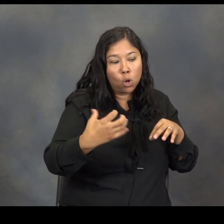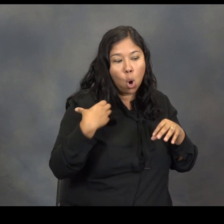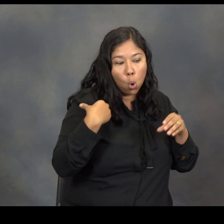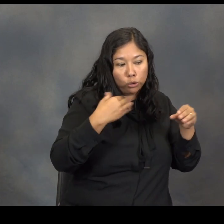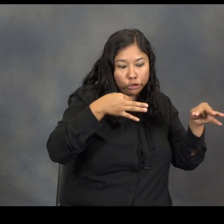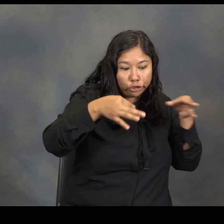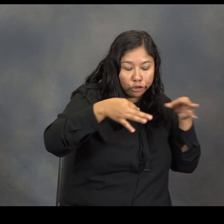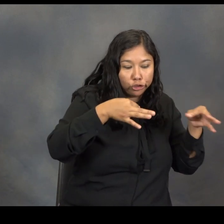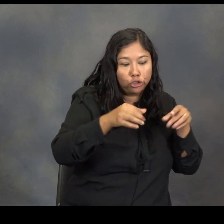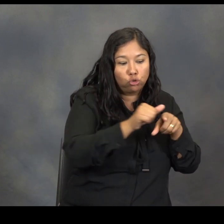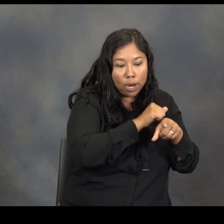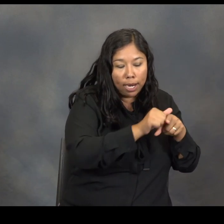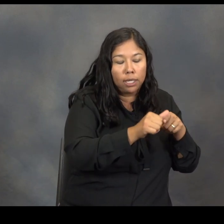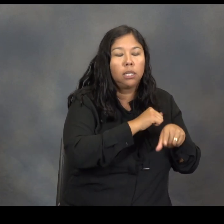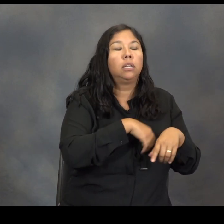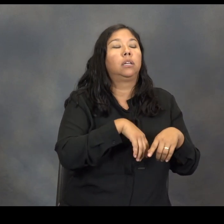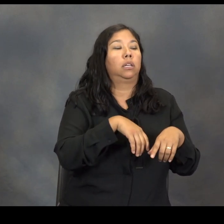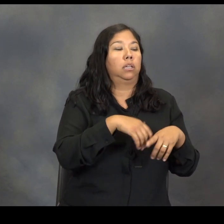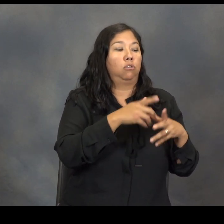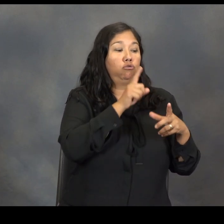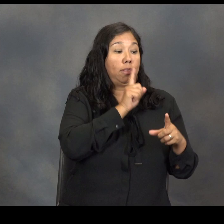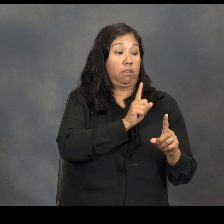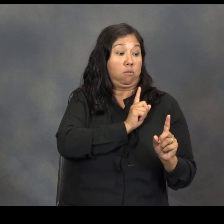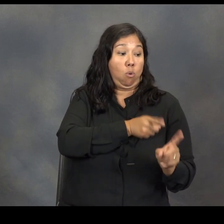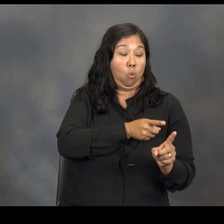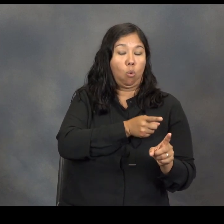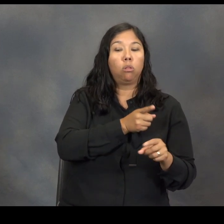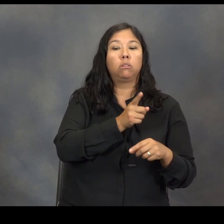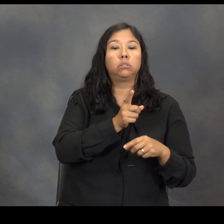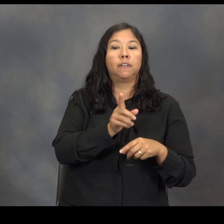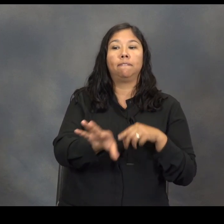model of Jumpstart is that we get folks into a reliable vehicle